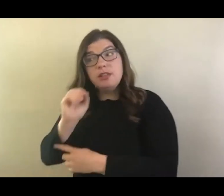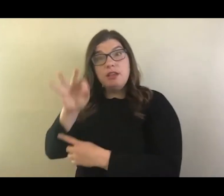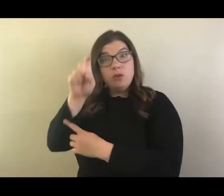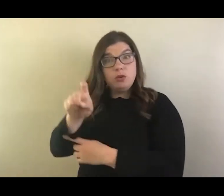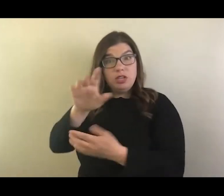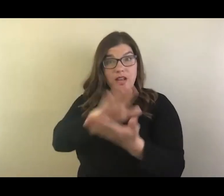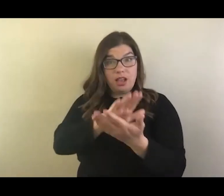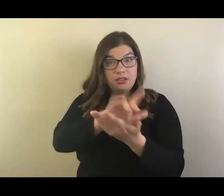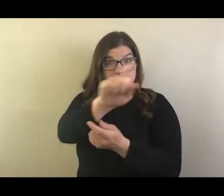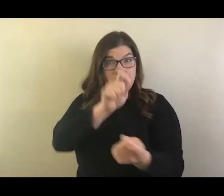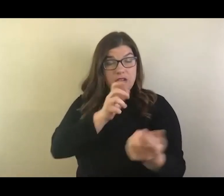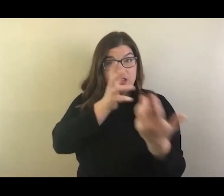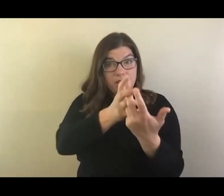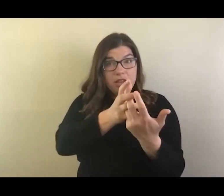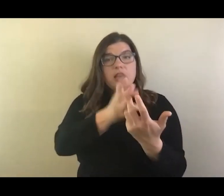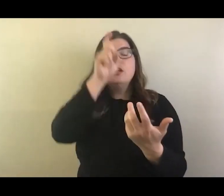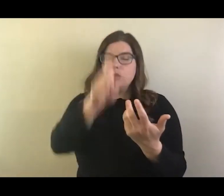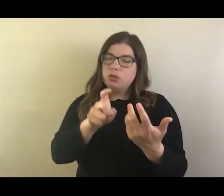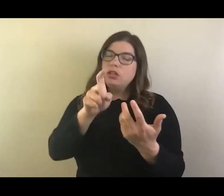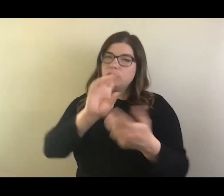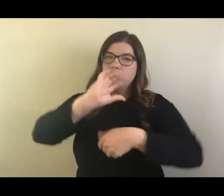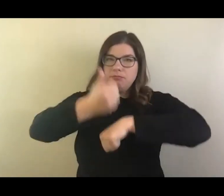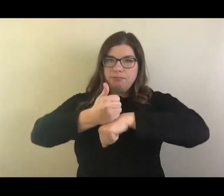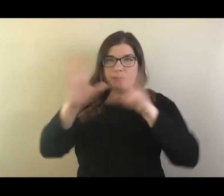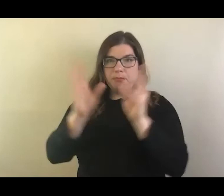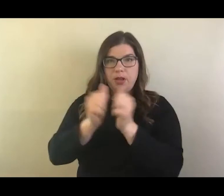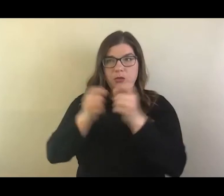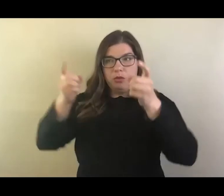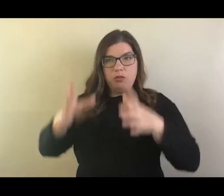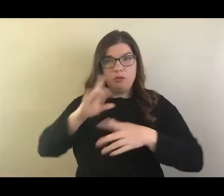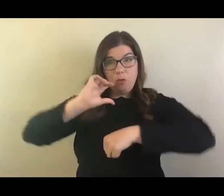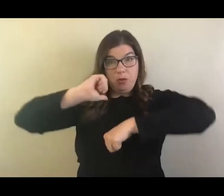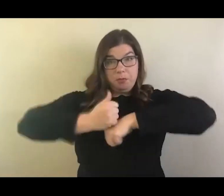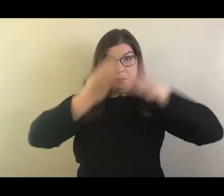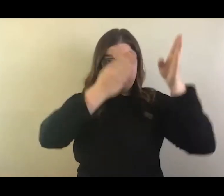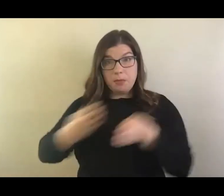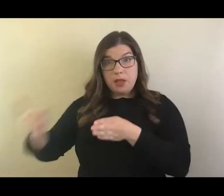accommodations must meet with our director to establish accommodations for their courses.